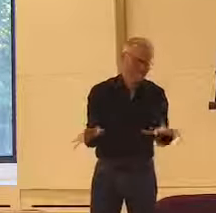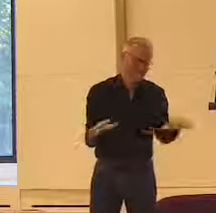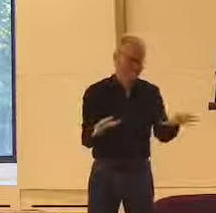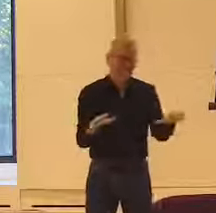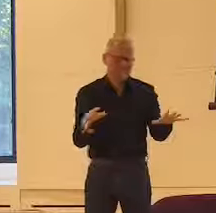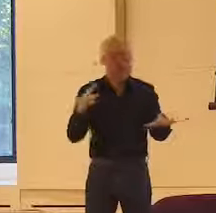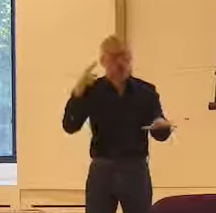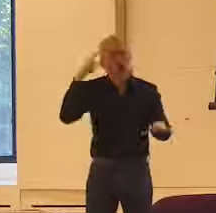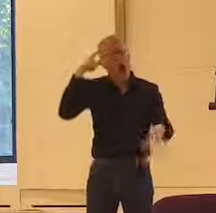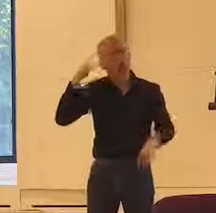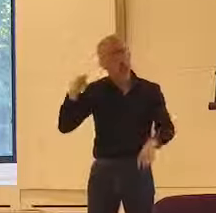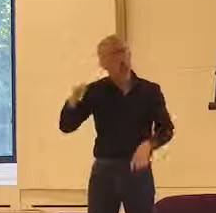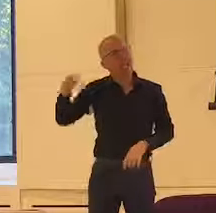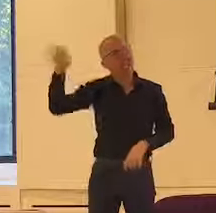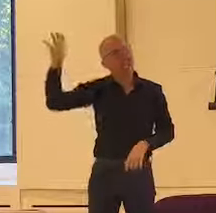But in that panoply of support,